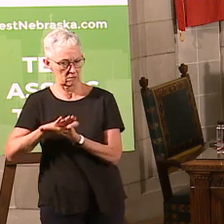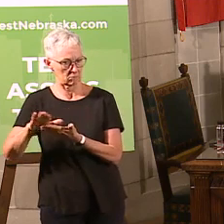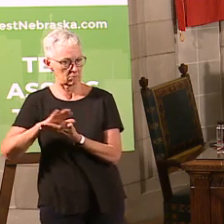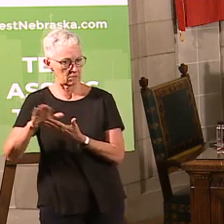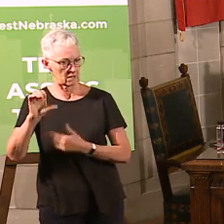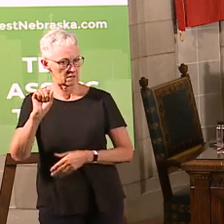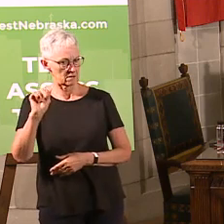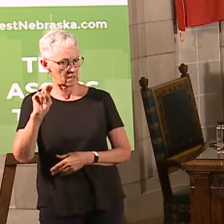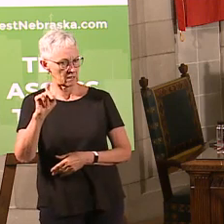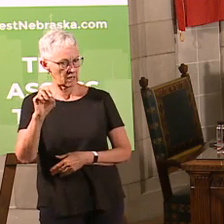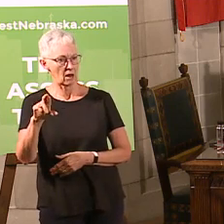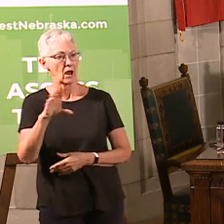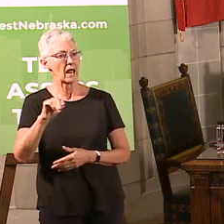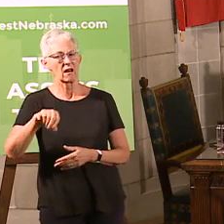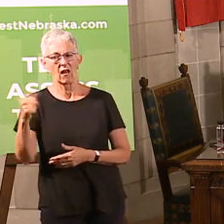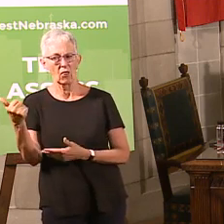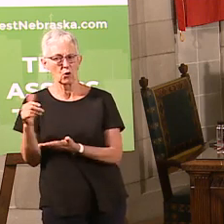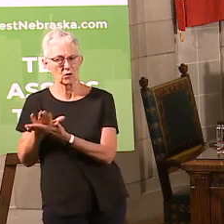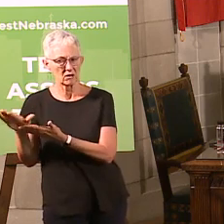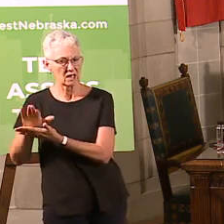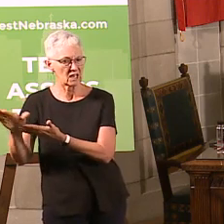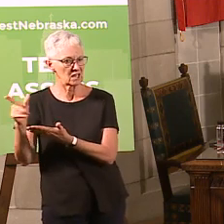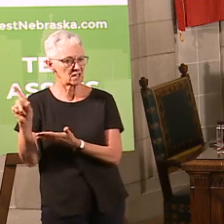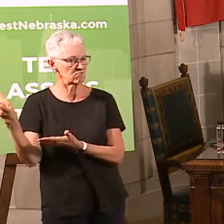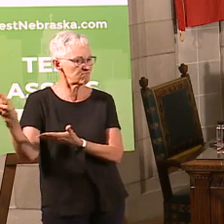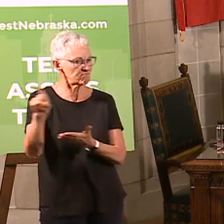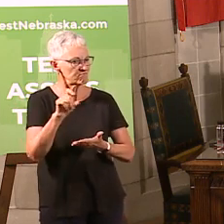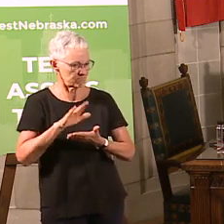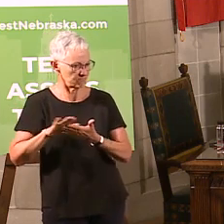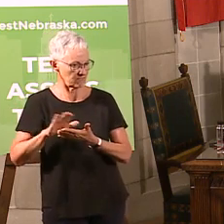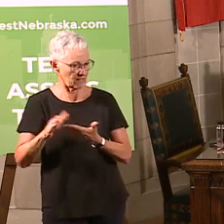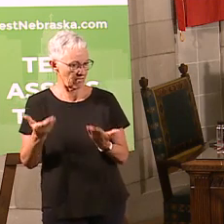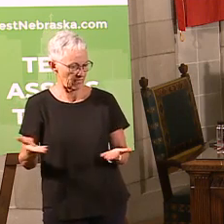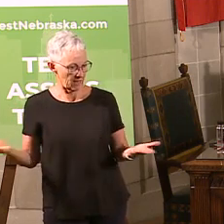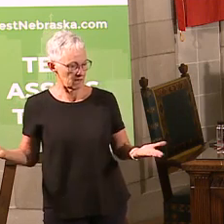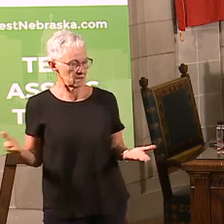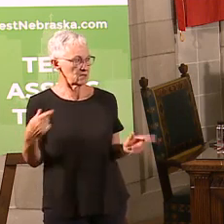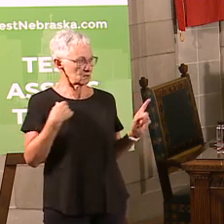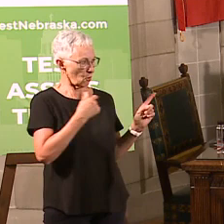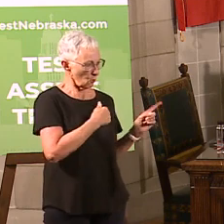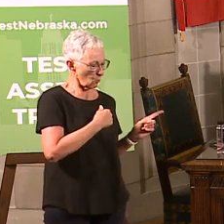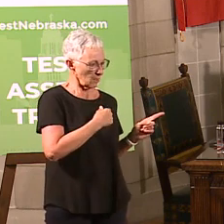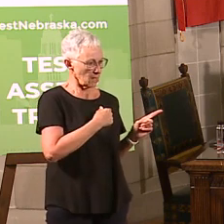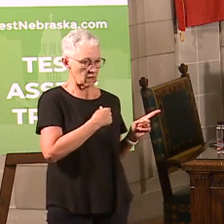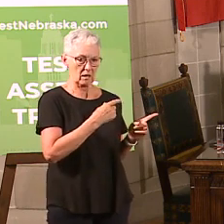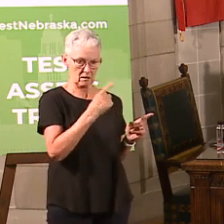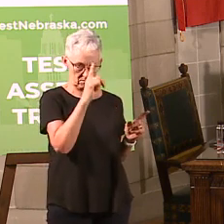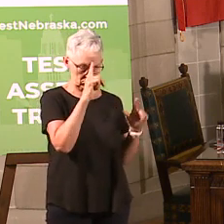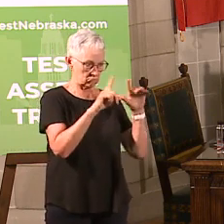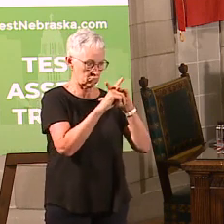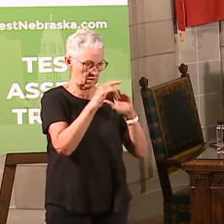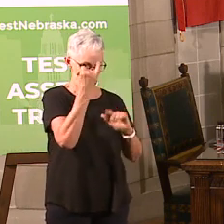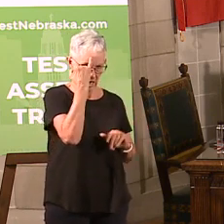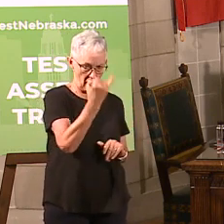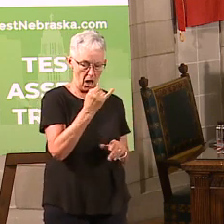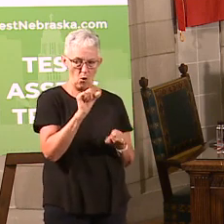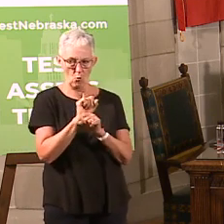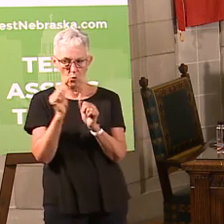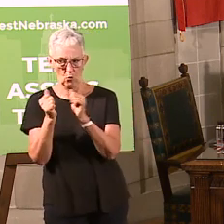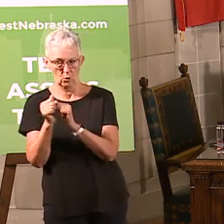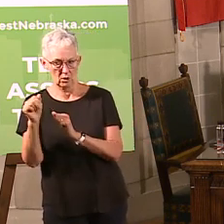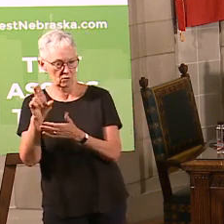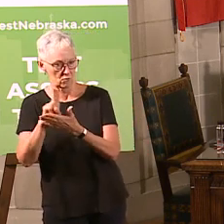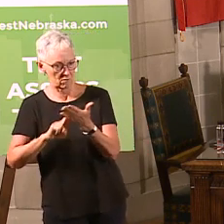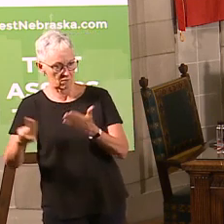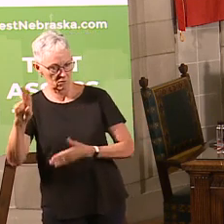so our employees got into action, and we worked together with the University of Nebraska. When they called, we thought it would be a small program. The next thing you know, we're